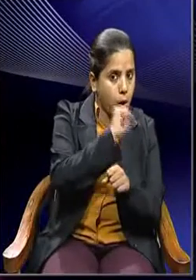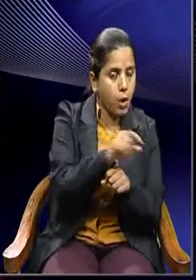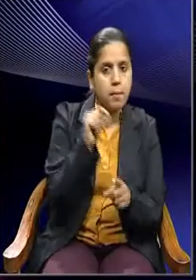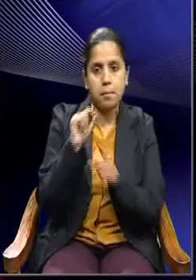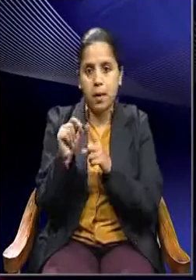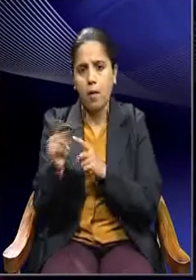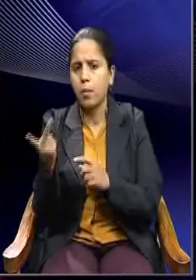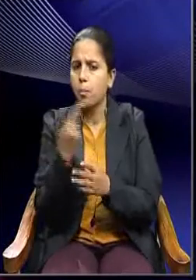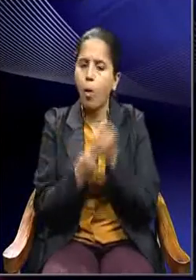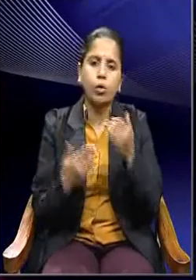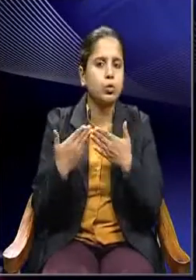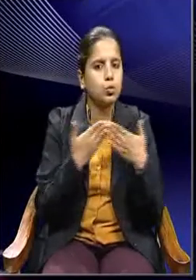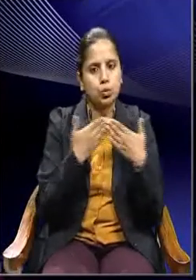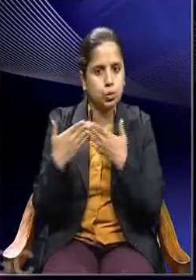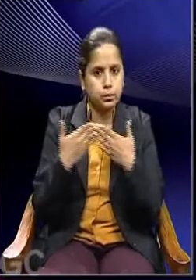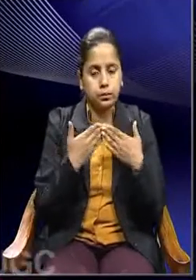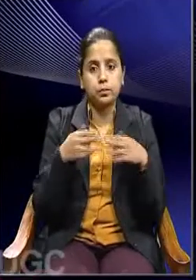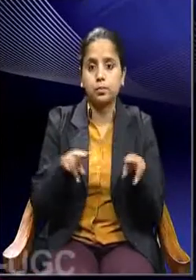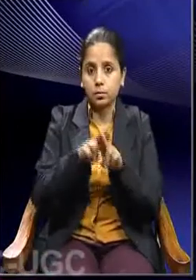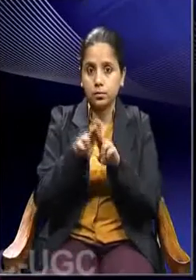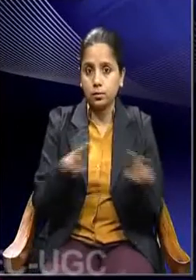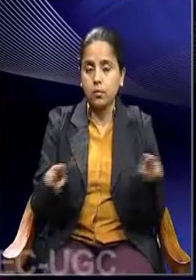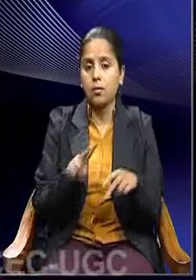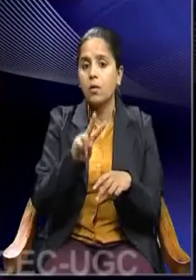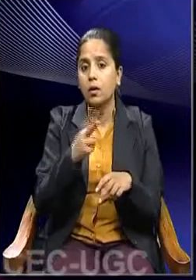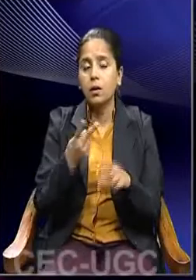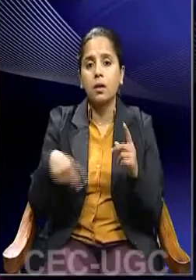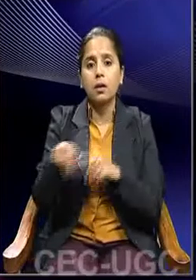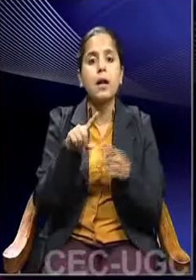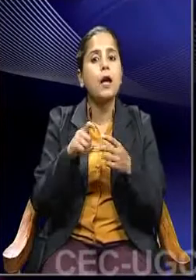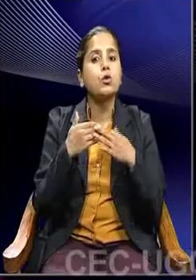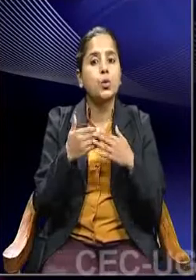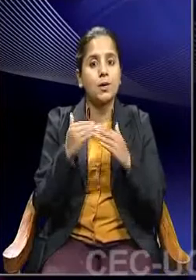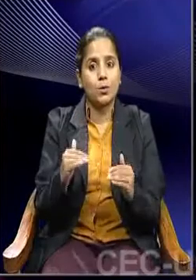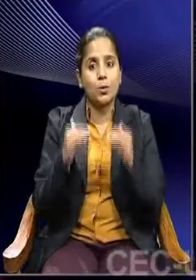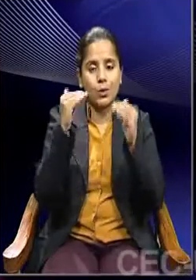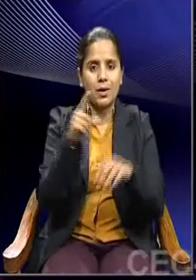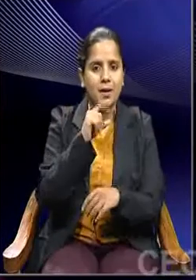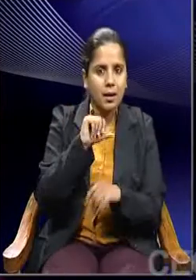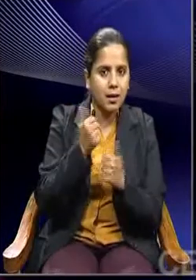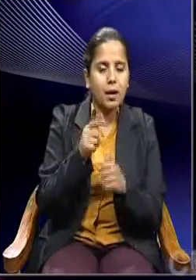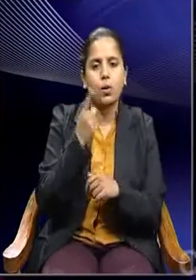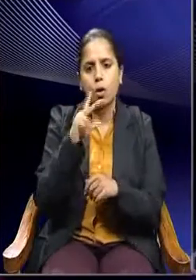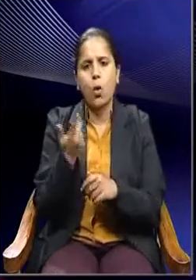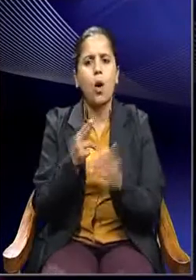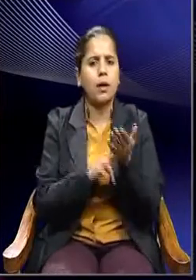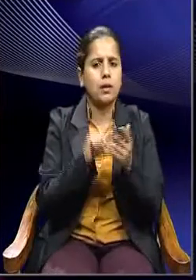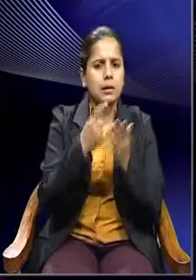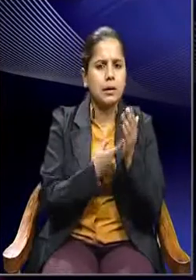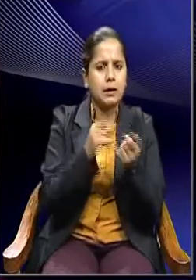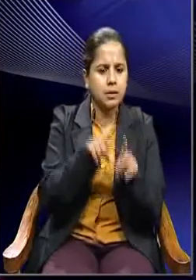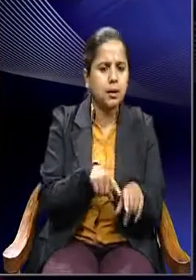private schools to the completion of the secondary stage of the education, whether nursery,